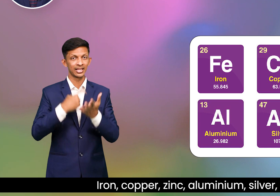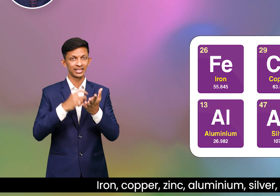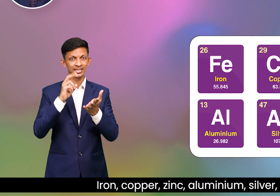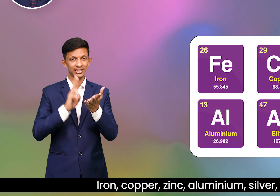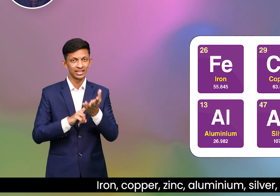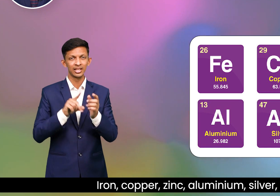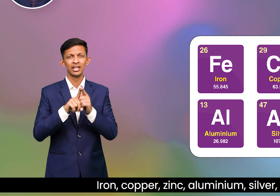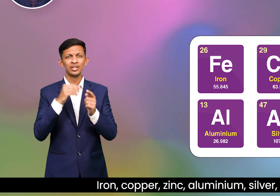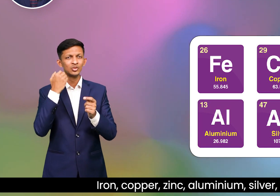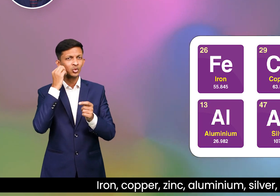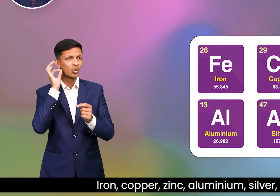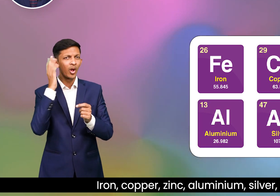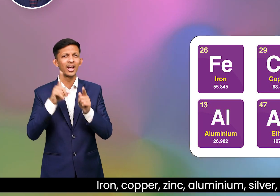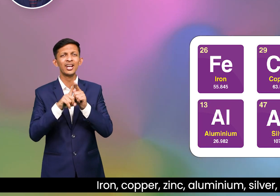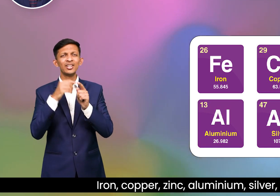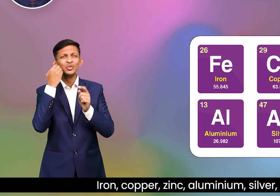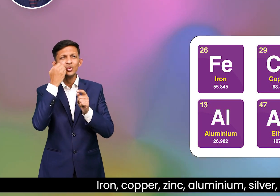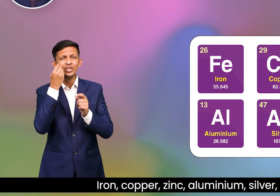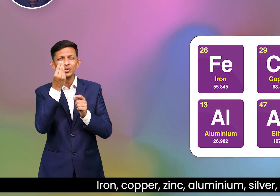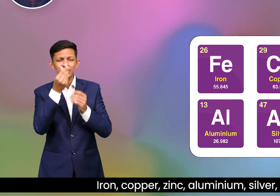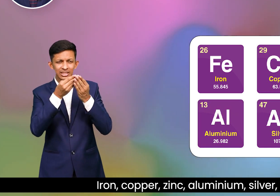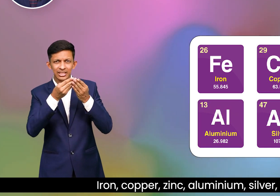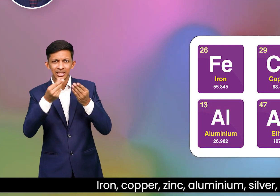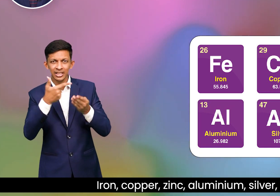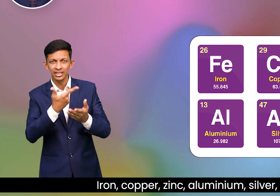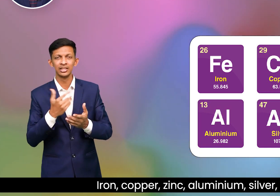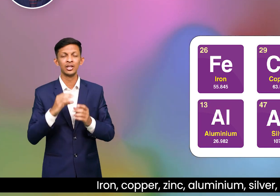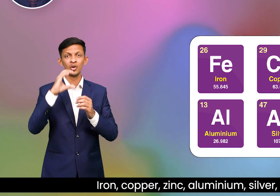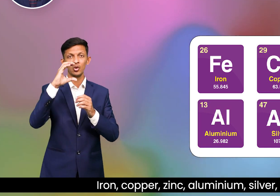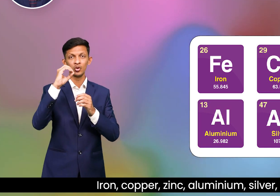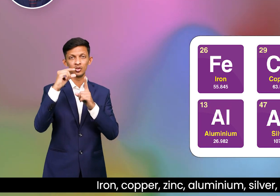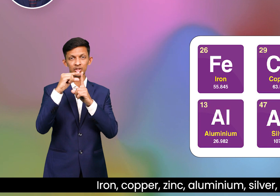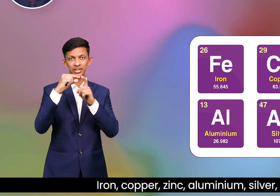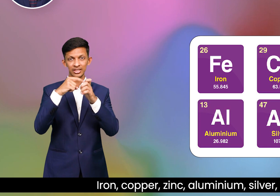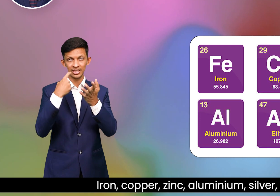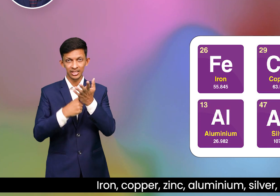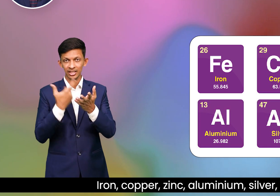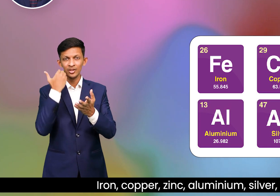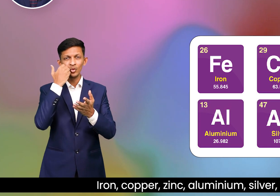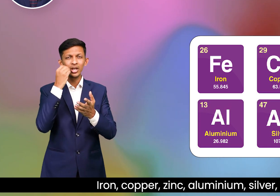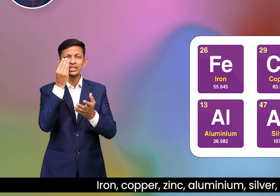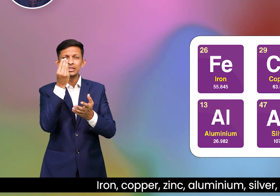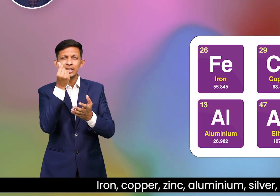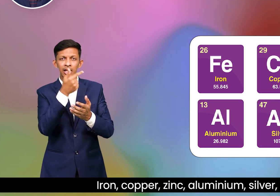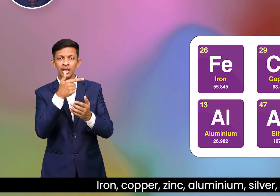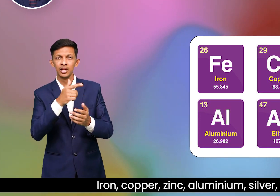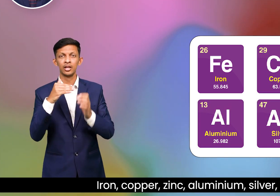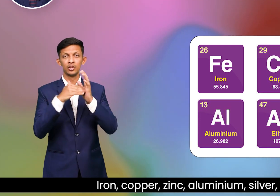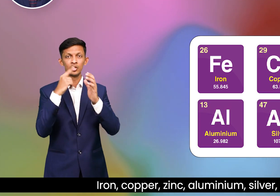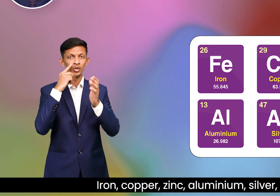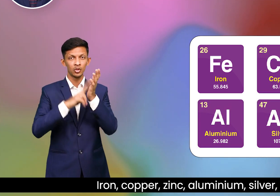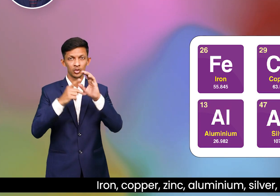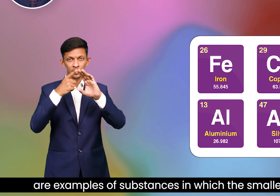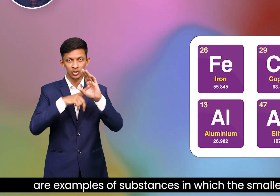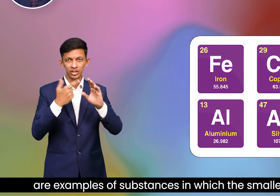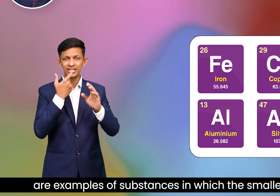Iron, copper, zinc, aluminium, silver, gold,